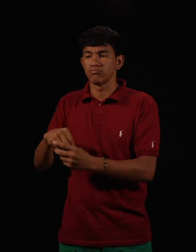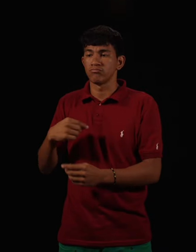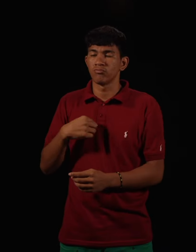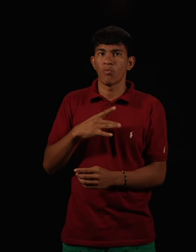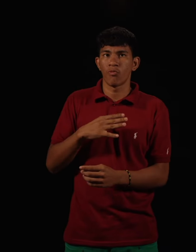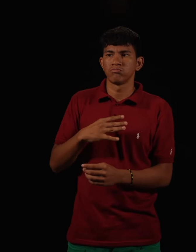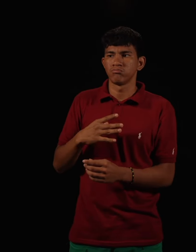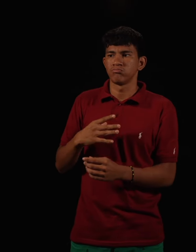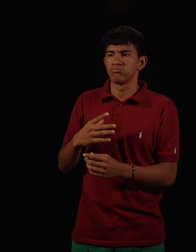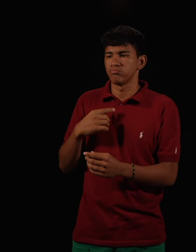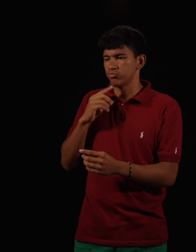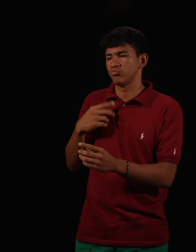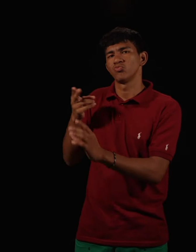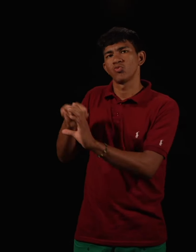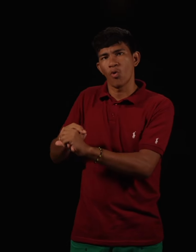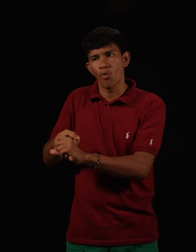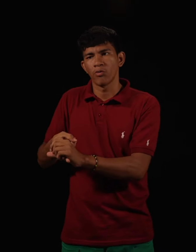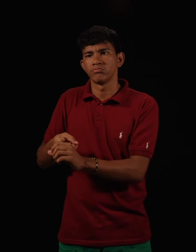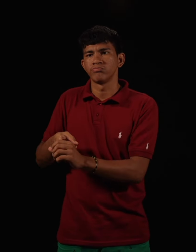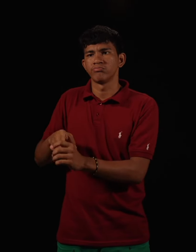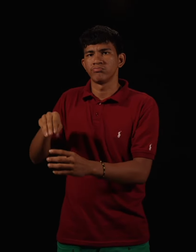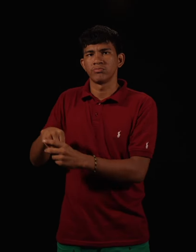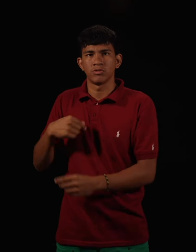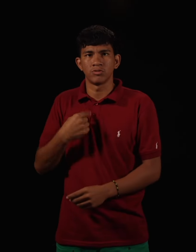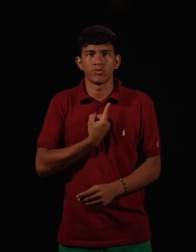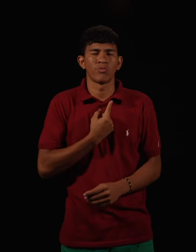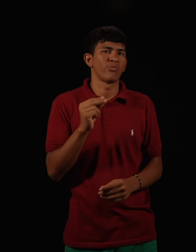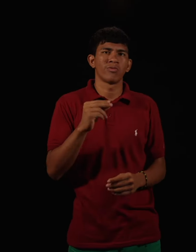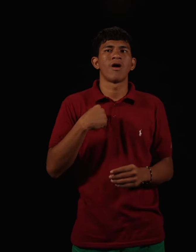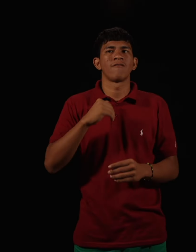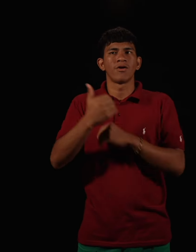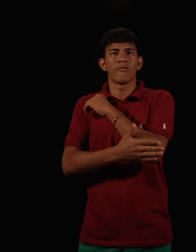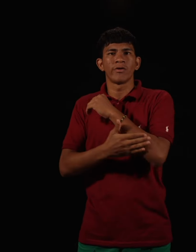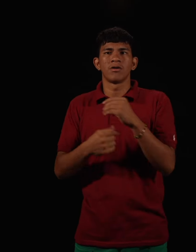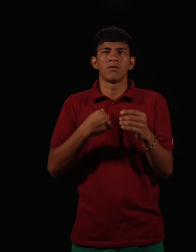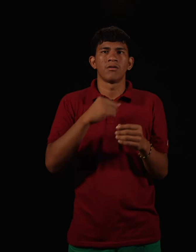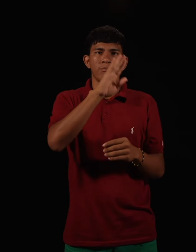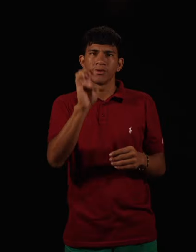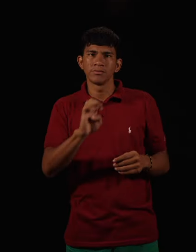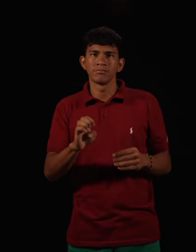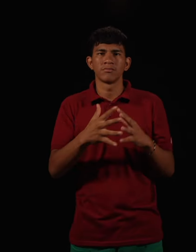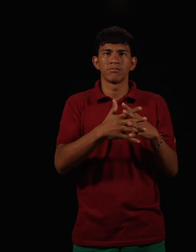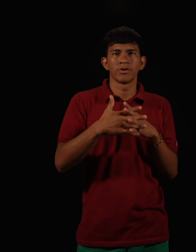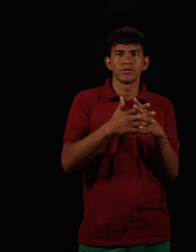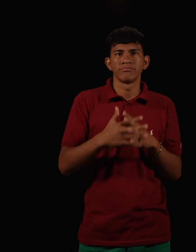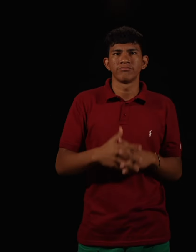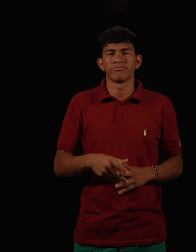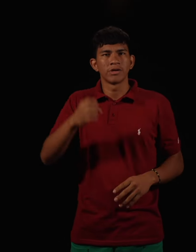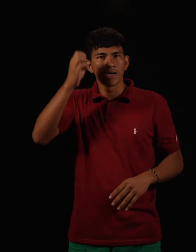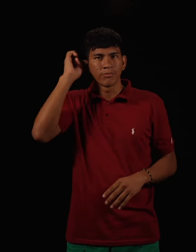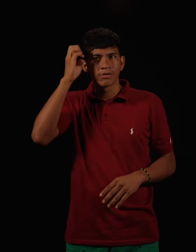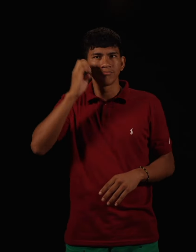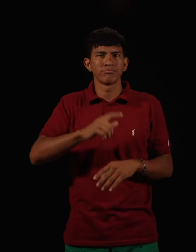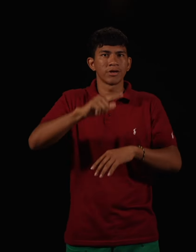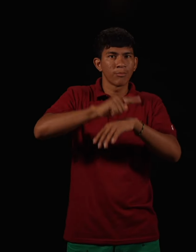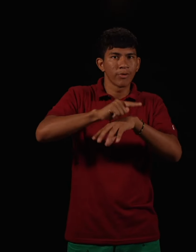to learn about ministry training. Right now, I'm with several other students. I'm not